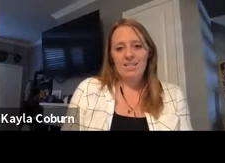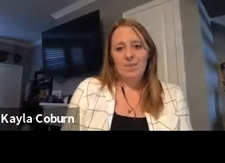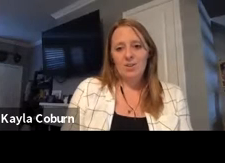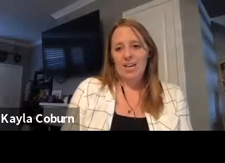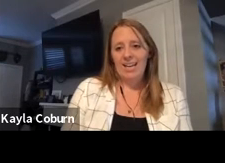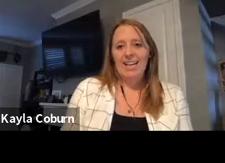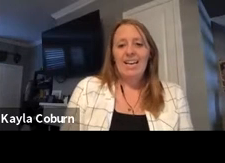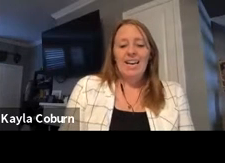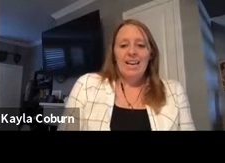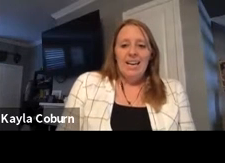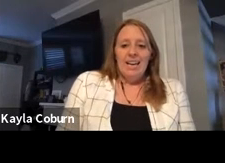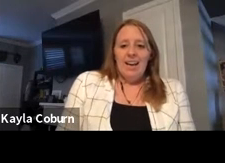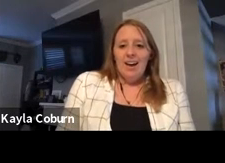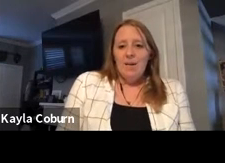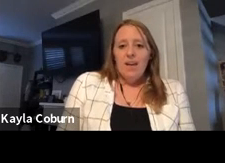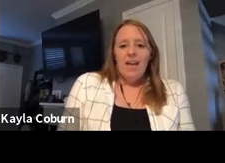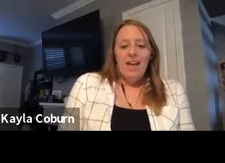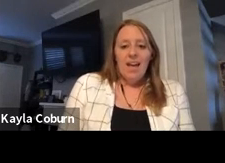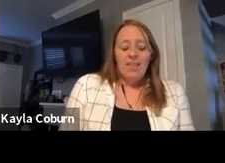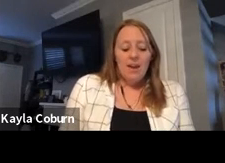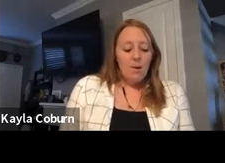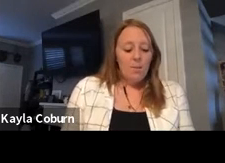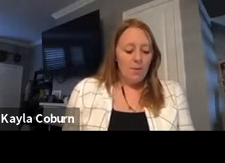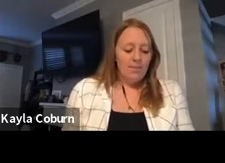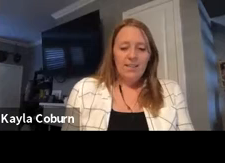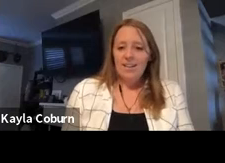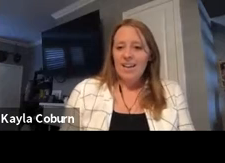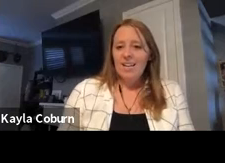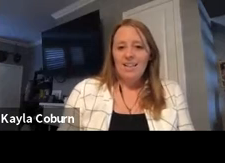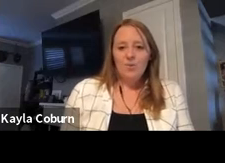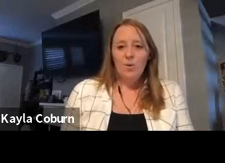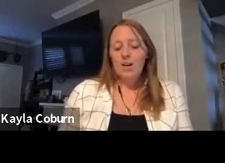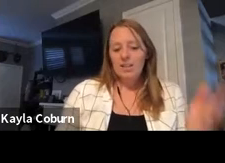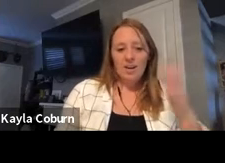you got to demonstrate it. And then prompt.